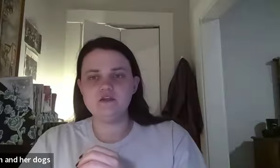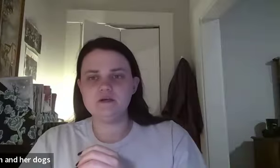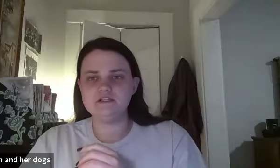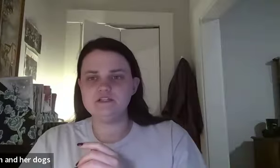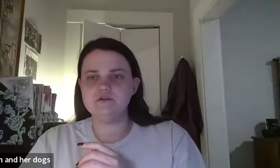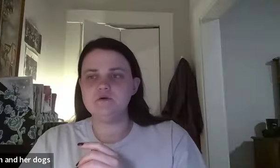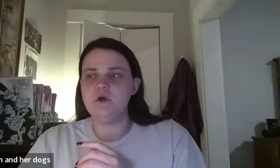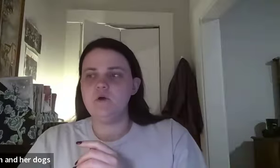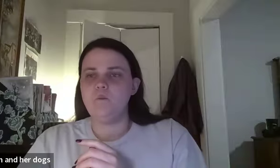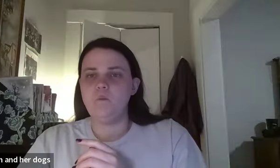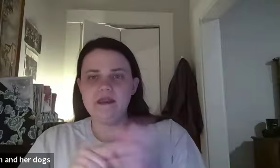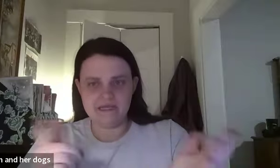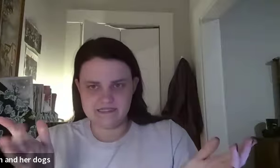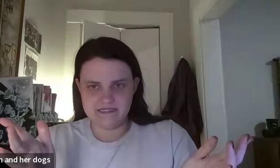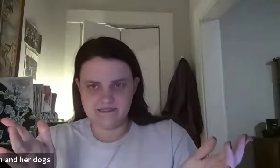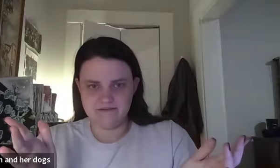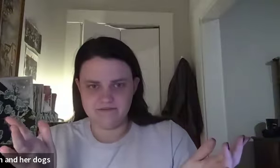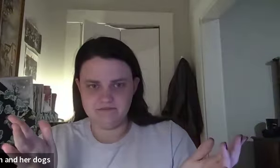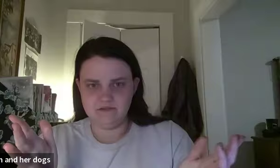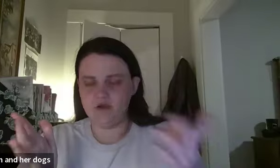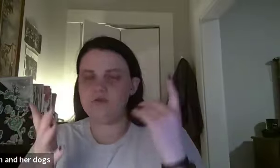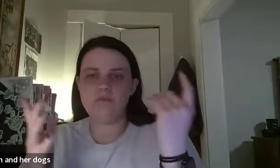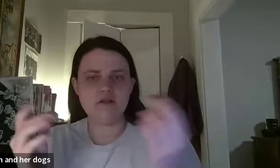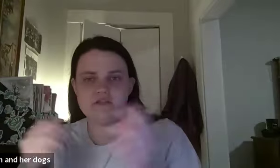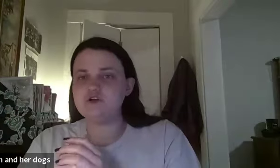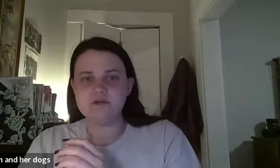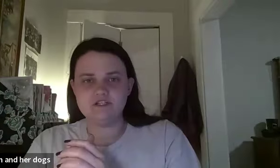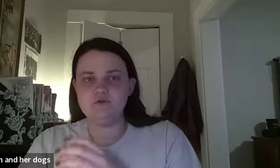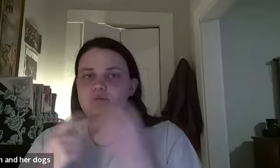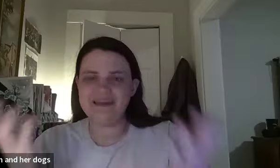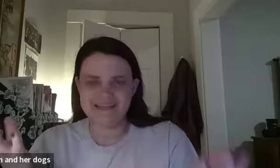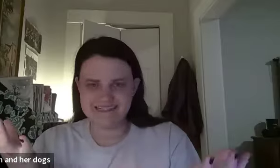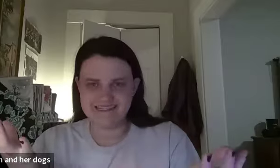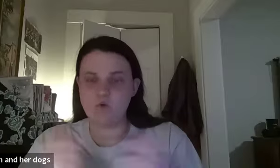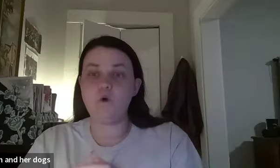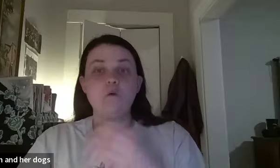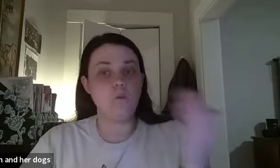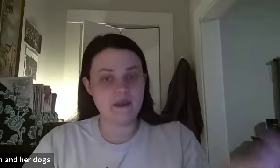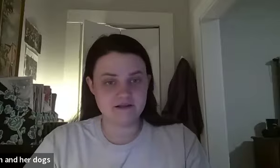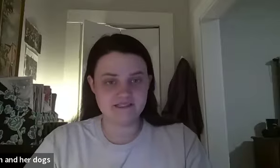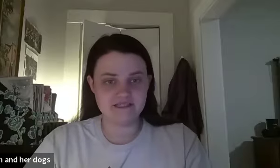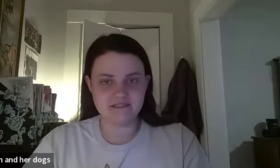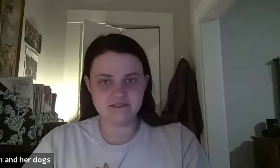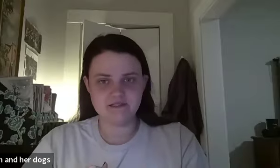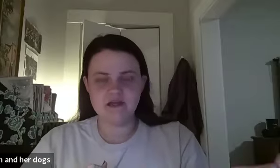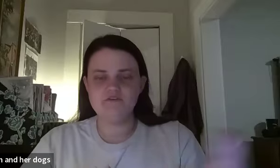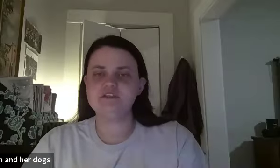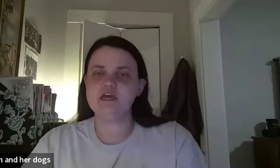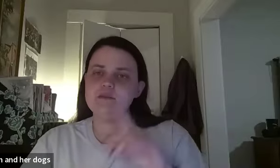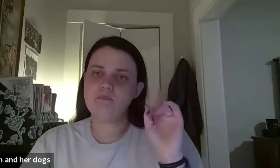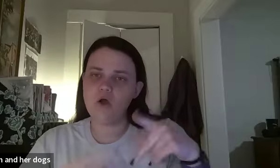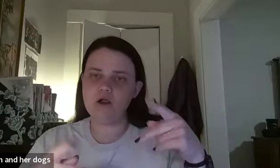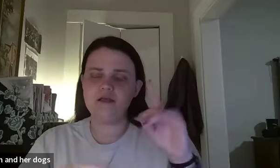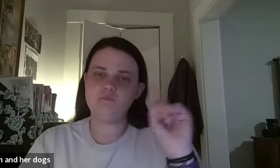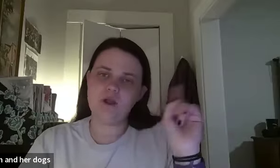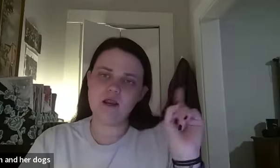you went to, when is it? Like, or the party that you're going to, when is it? Or where is it? If you said the part, like,